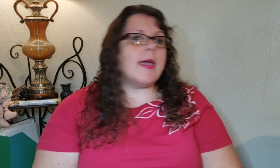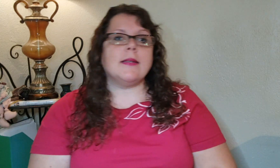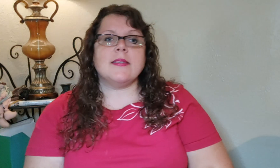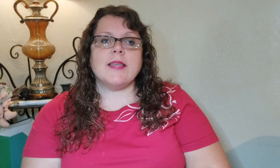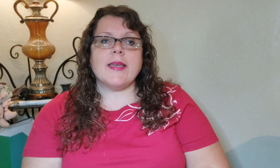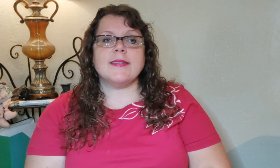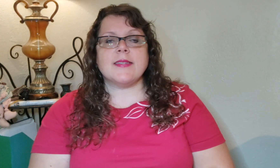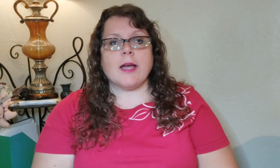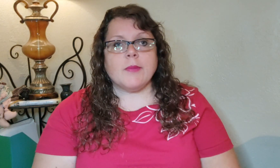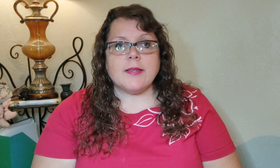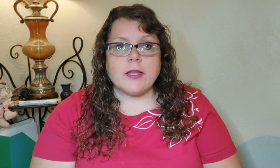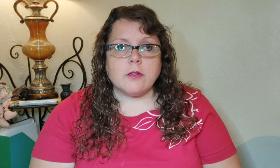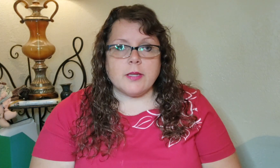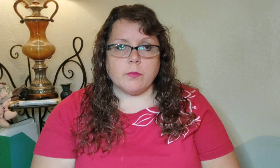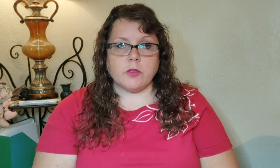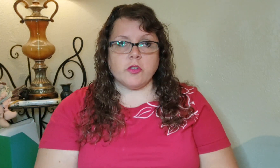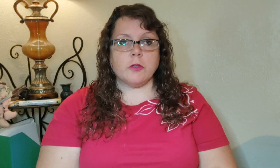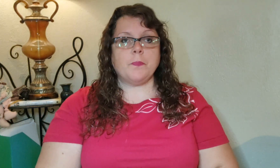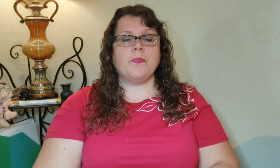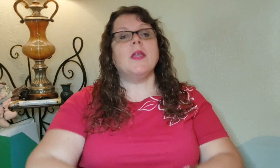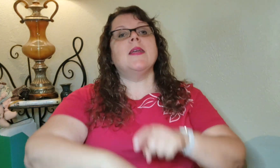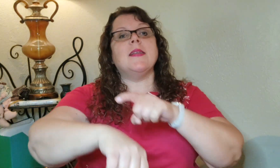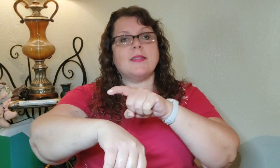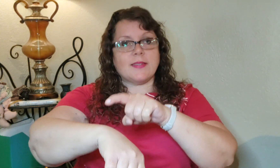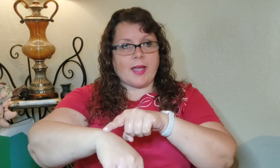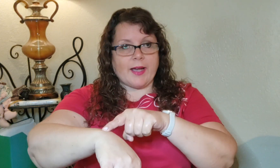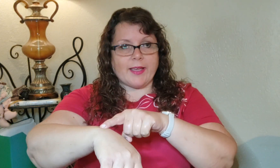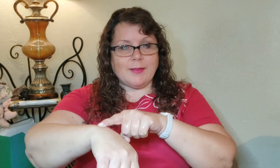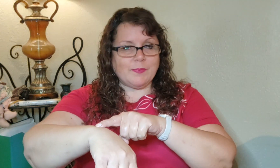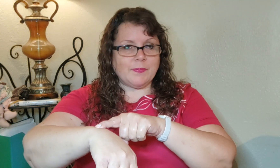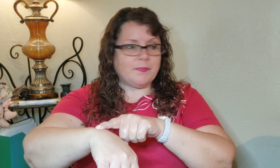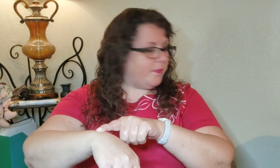And to say it's time to take your temperature, it's time